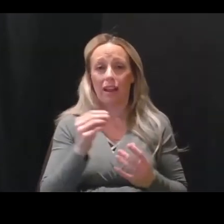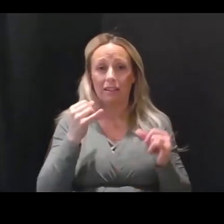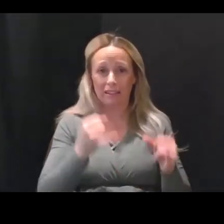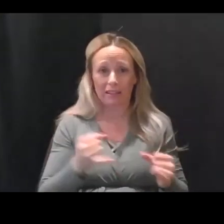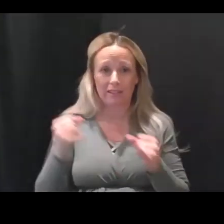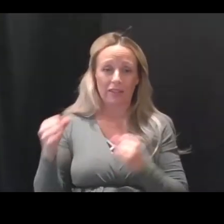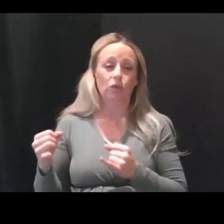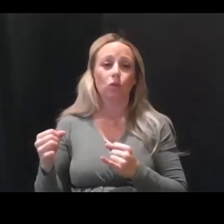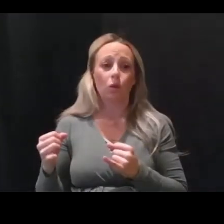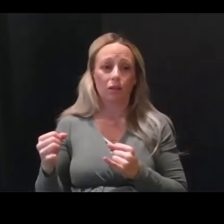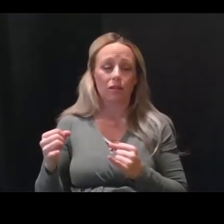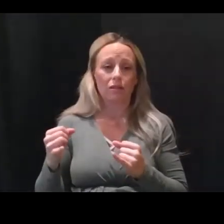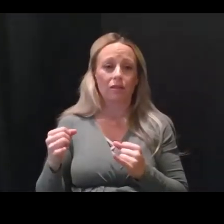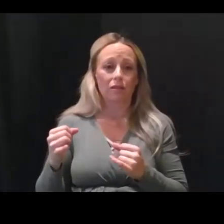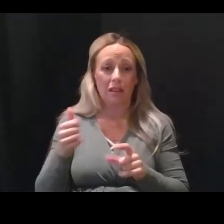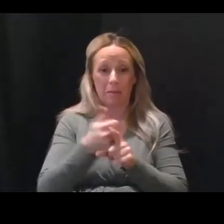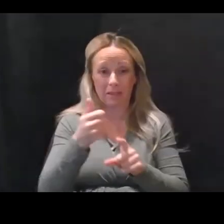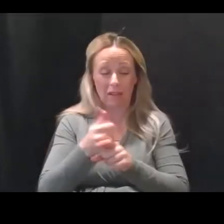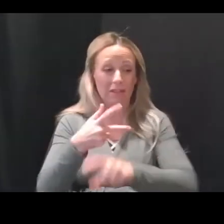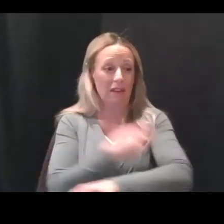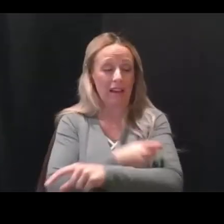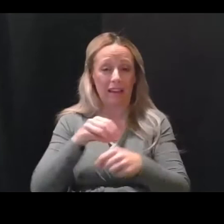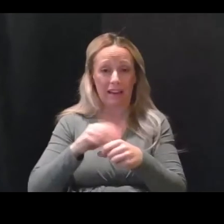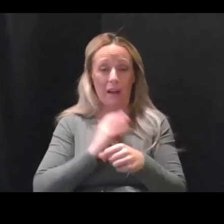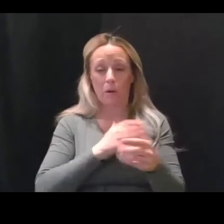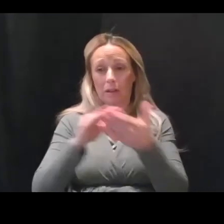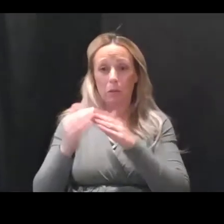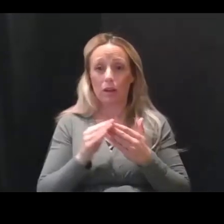that are vaccinated in our community, the greater likelihood